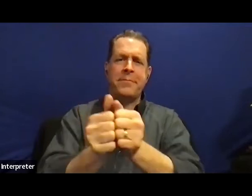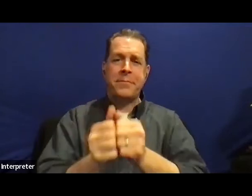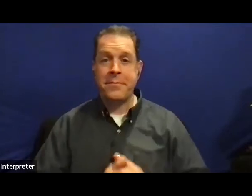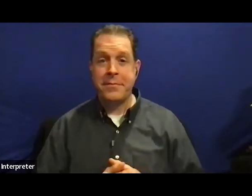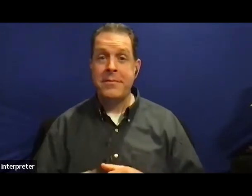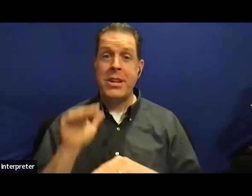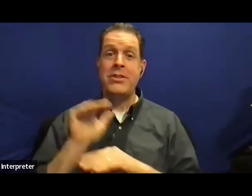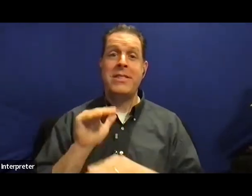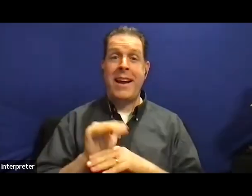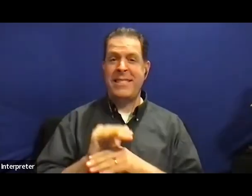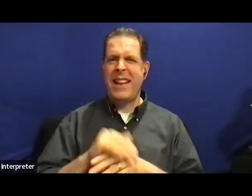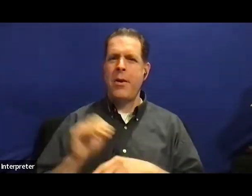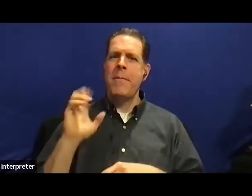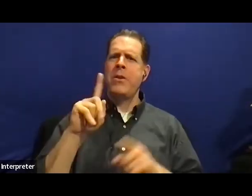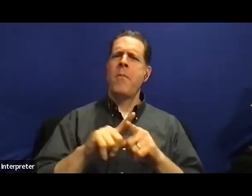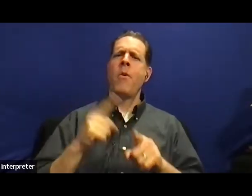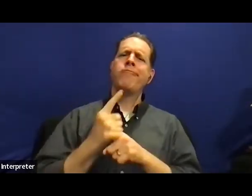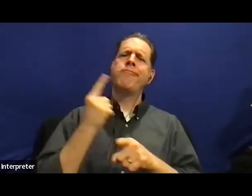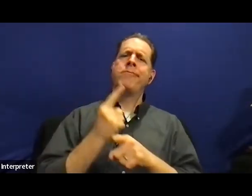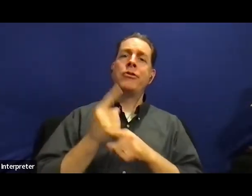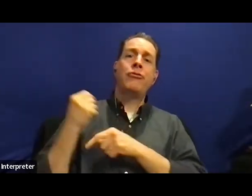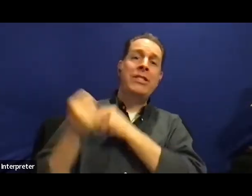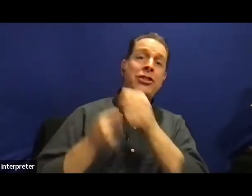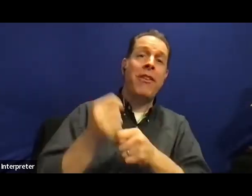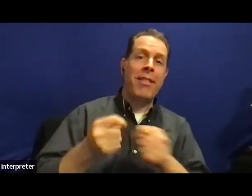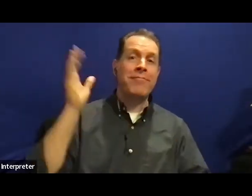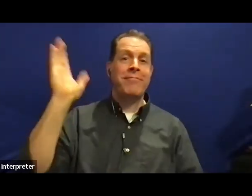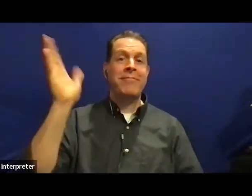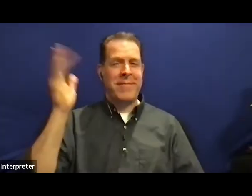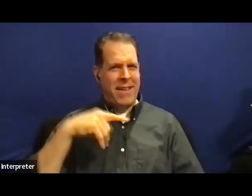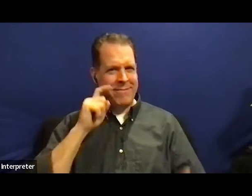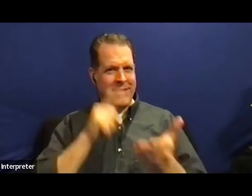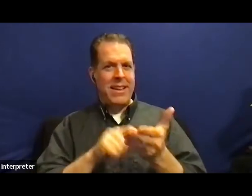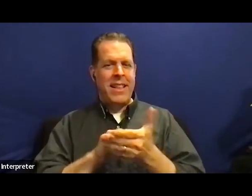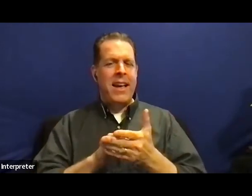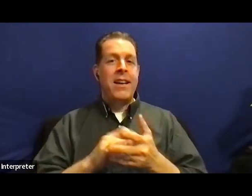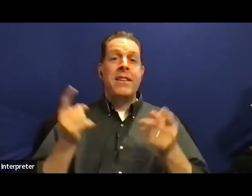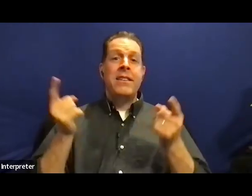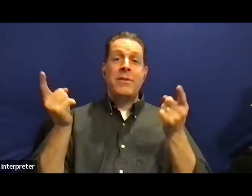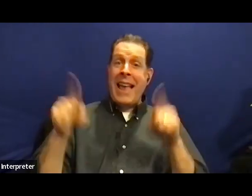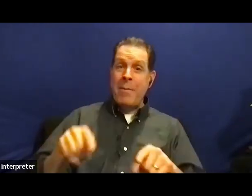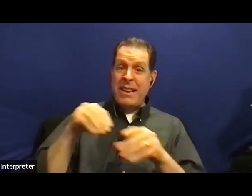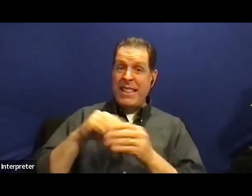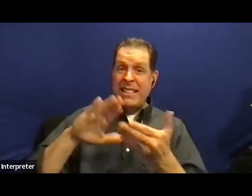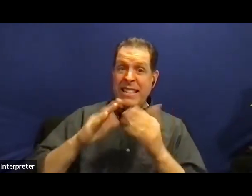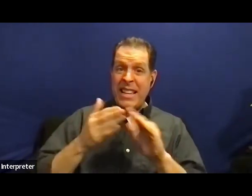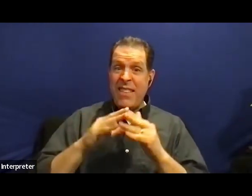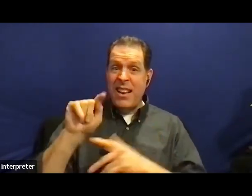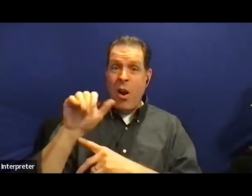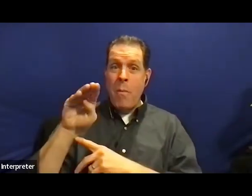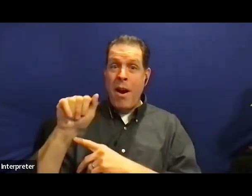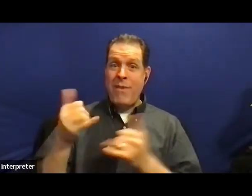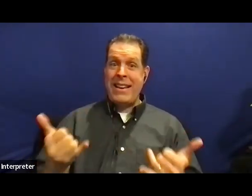as I return to a more traditional address, I have to acknowledge that reflecting on what is happening in the city of Tacoma at this